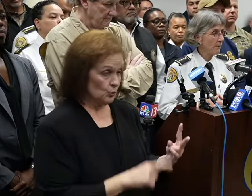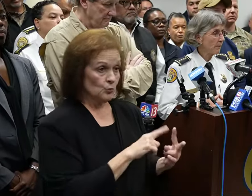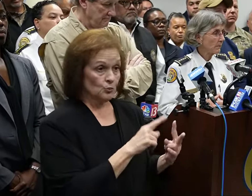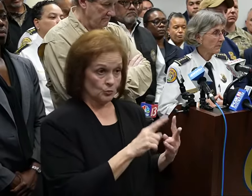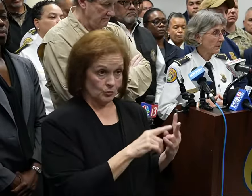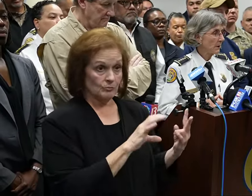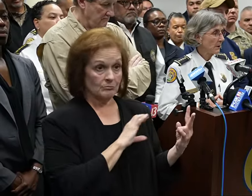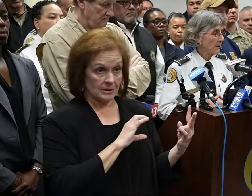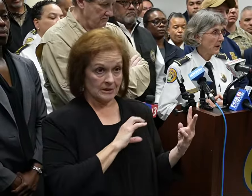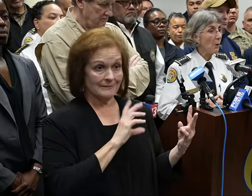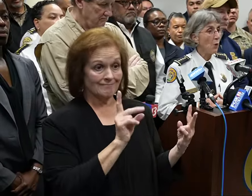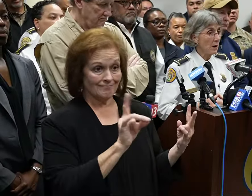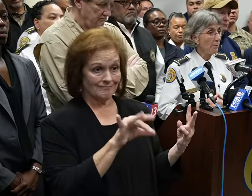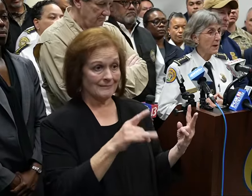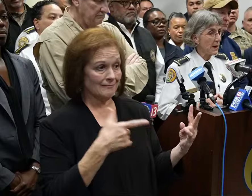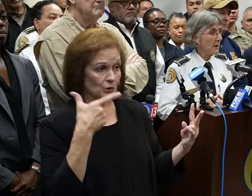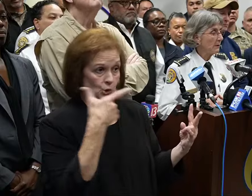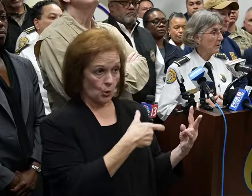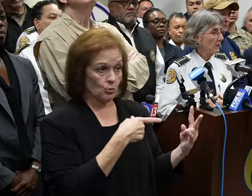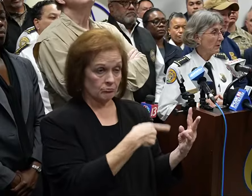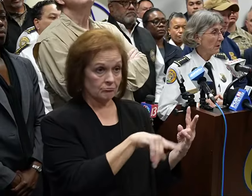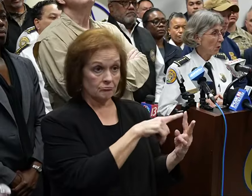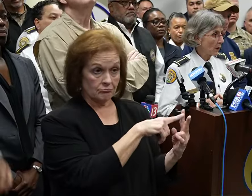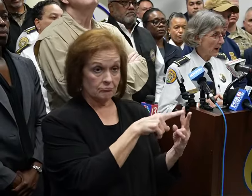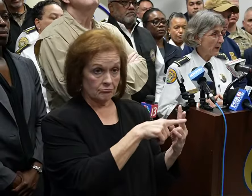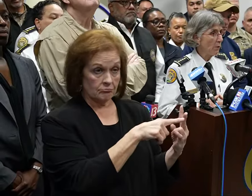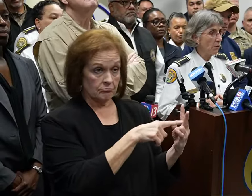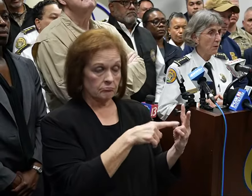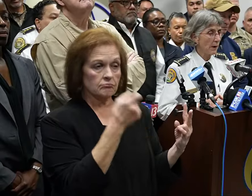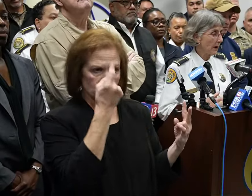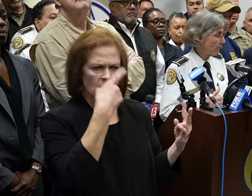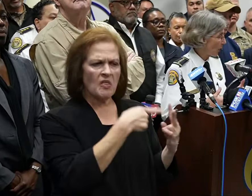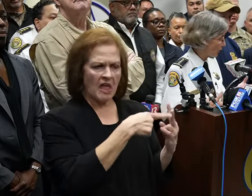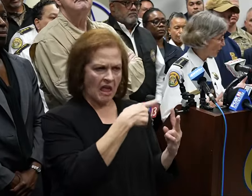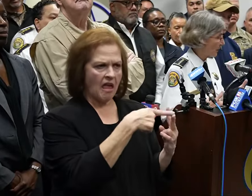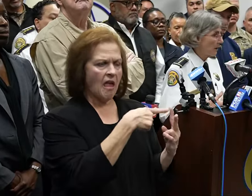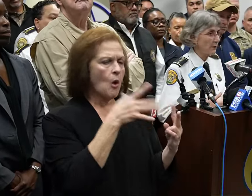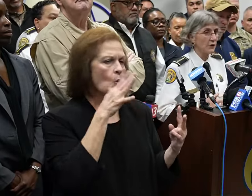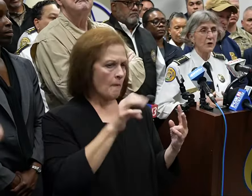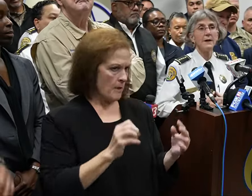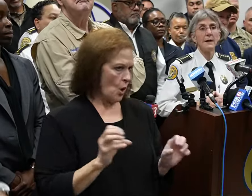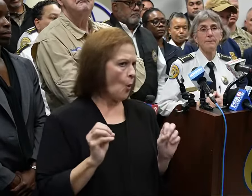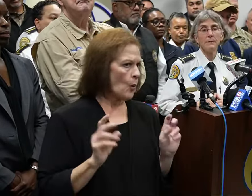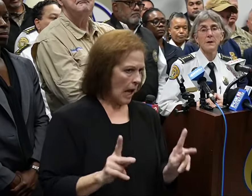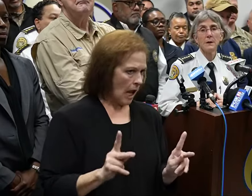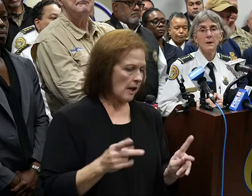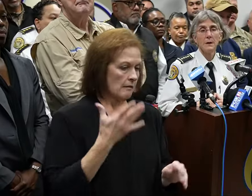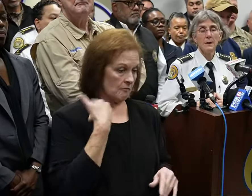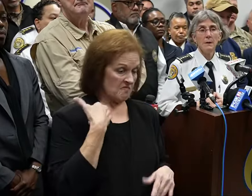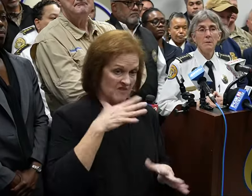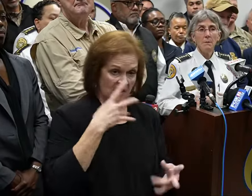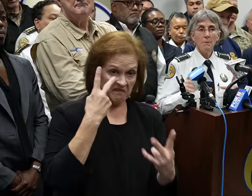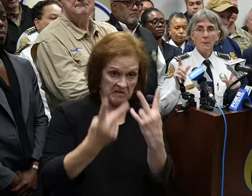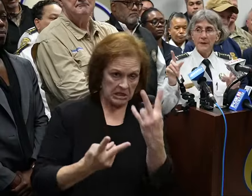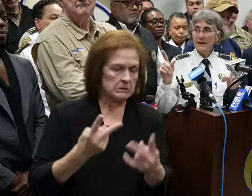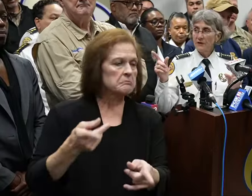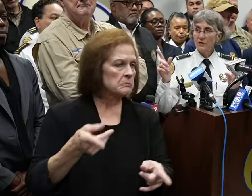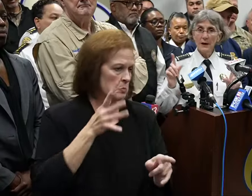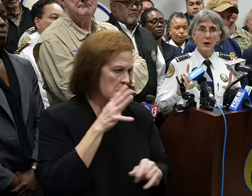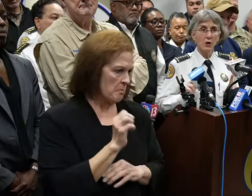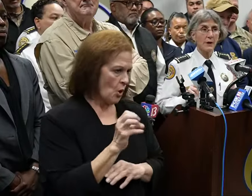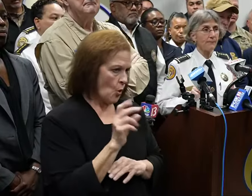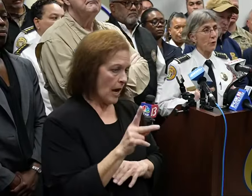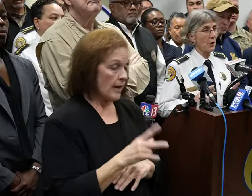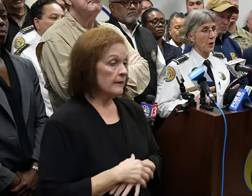gunfire. They will be okay. We have personally gone to see them. But this